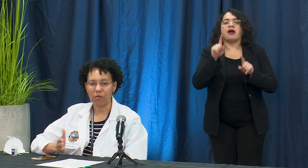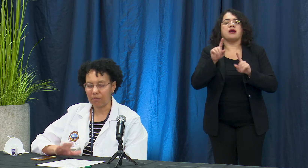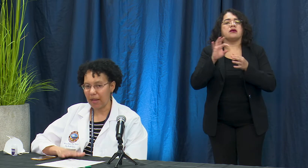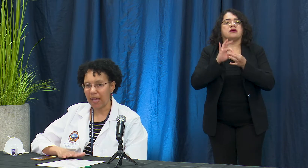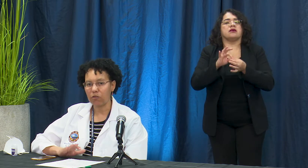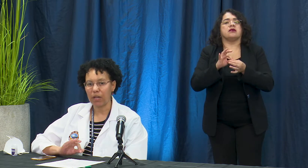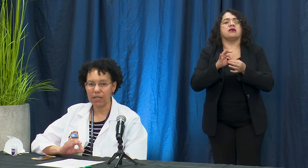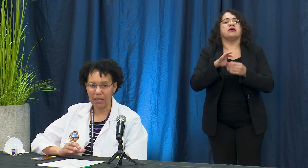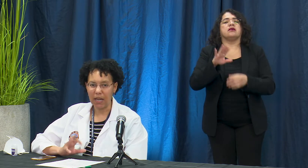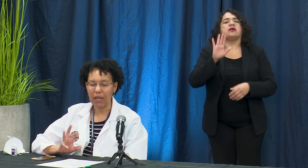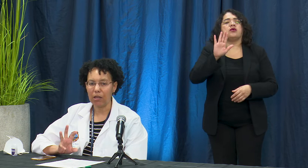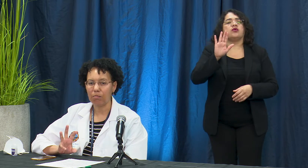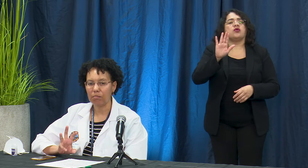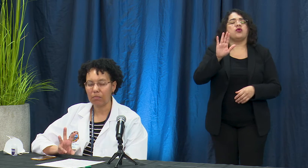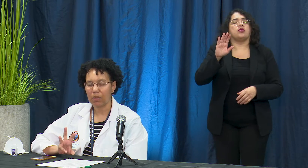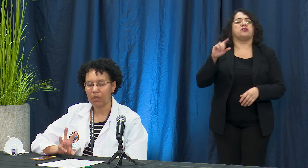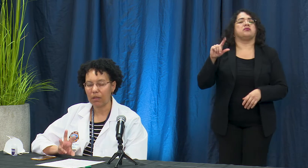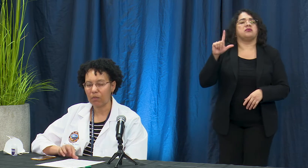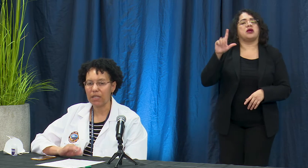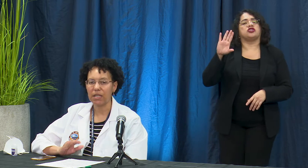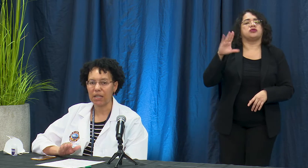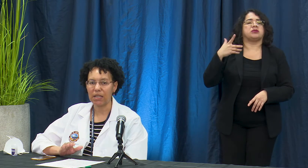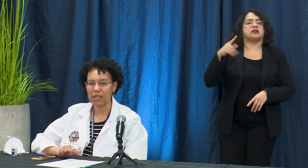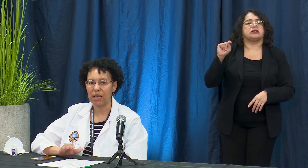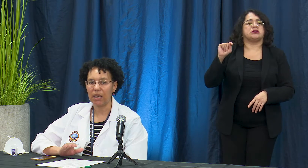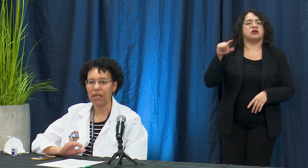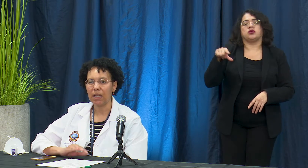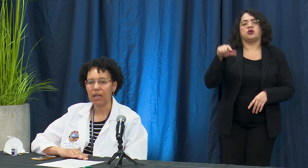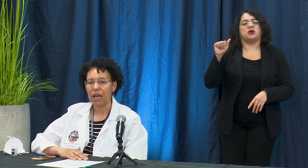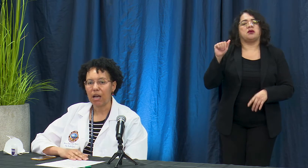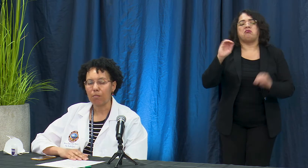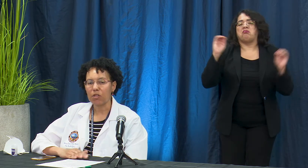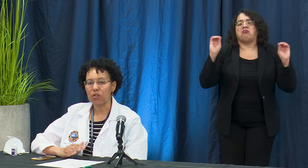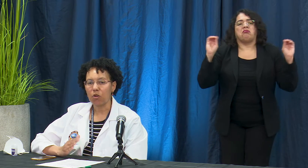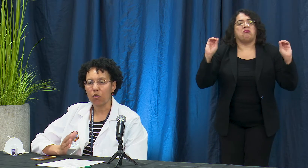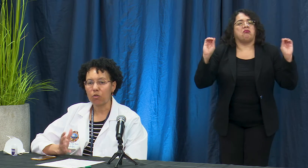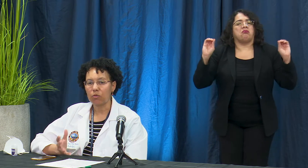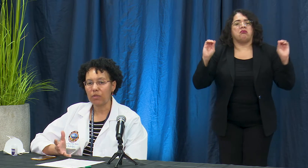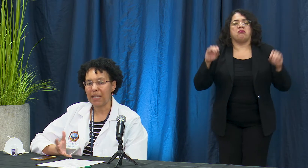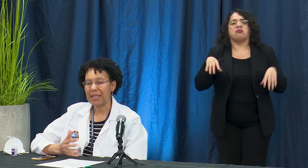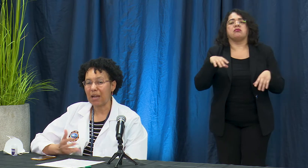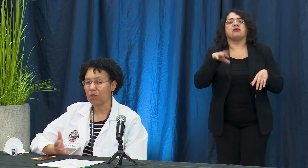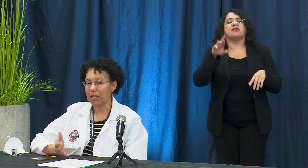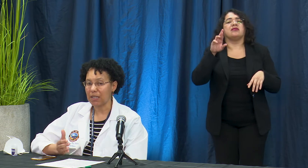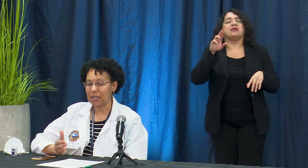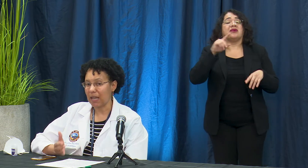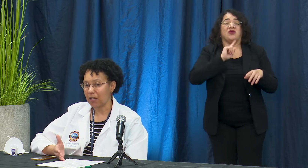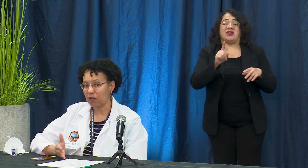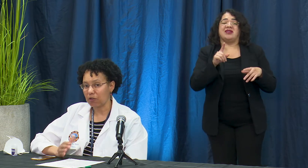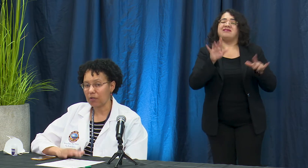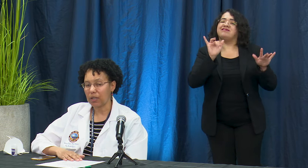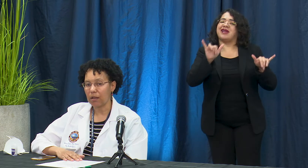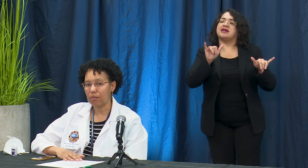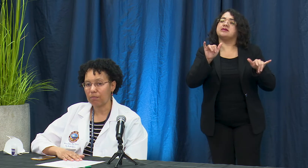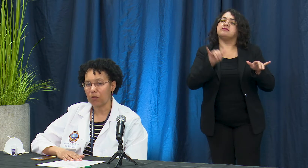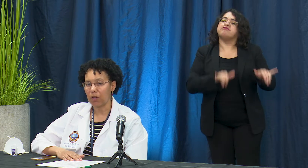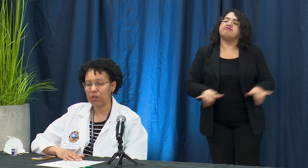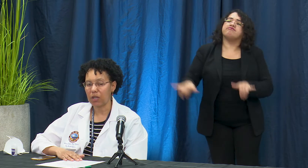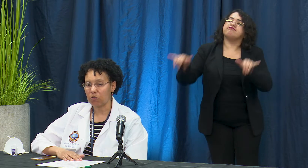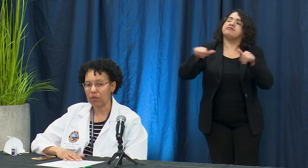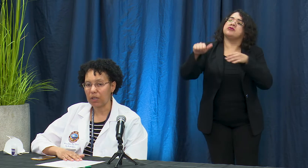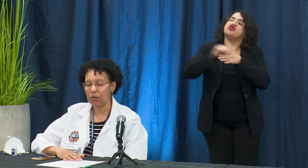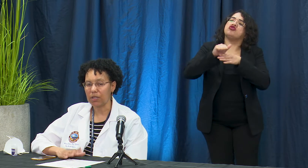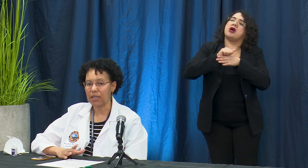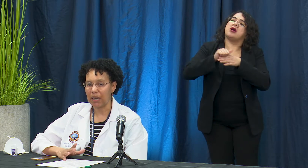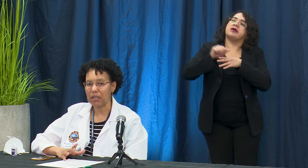These other address, name, race and ethnicity. So it's not really the standard throughout